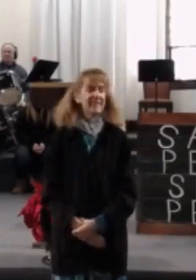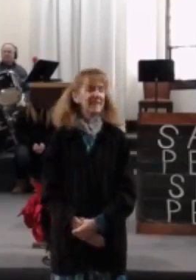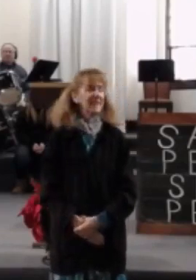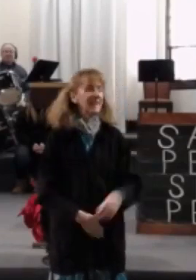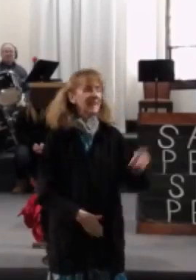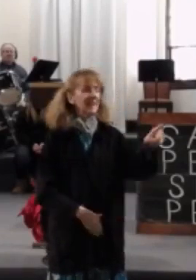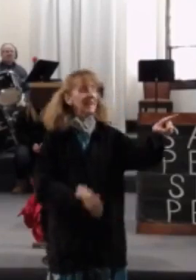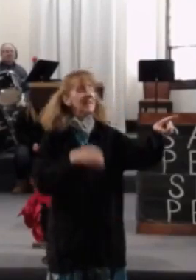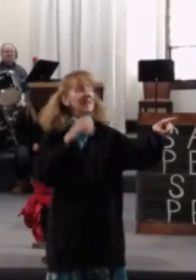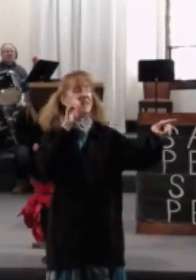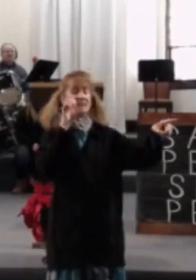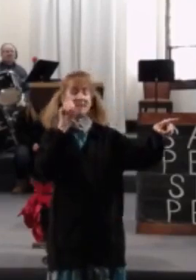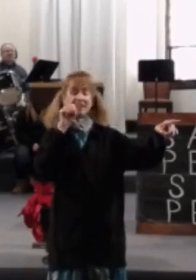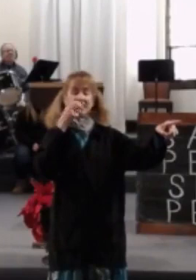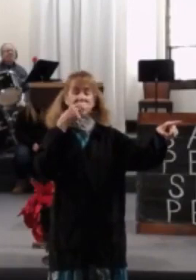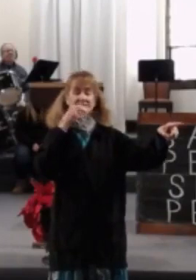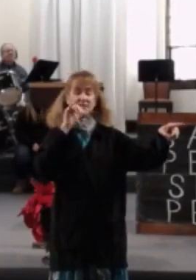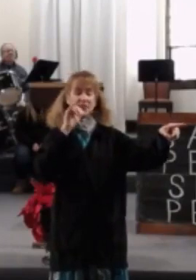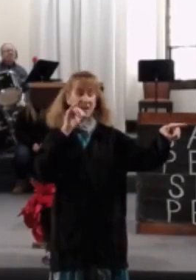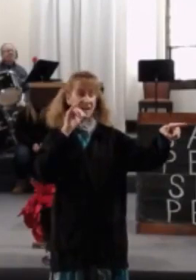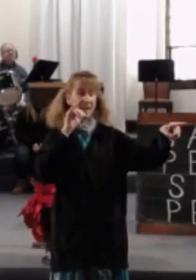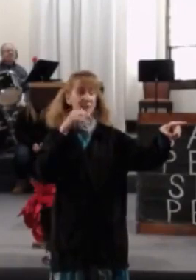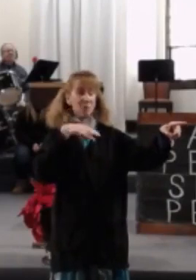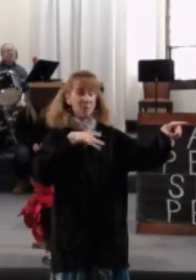First, I want to give honor to God.